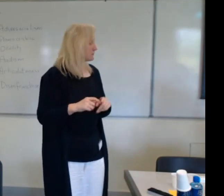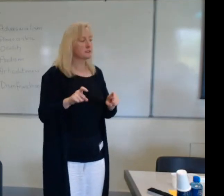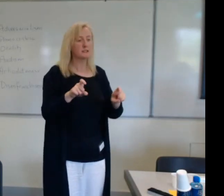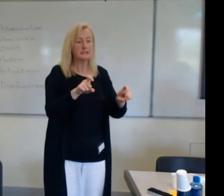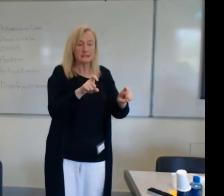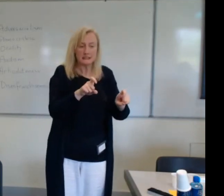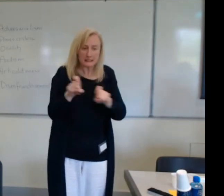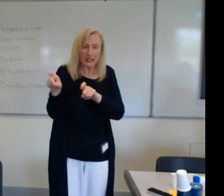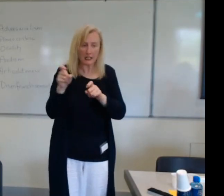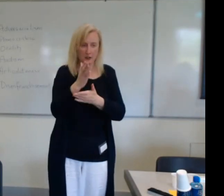problems.